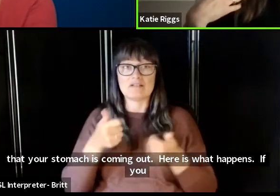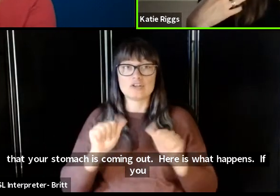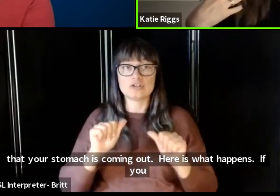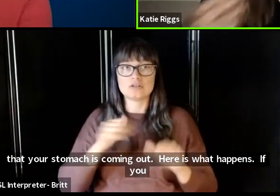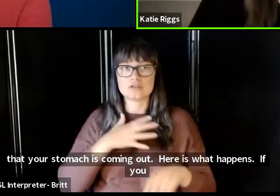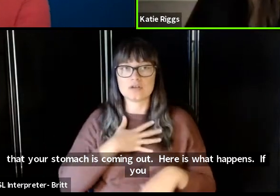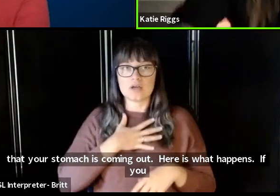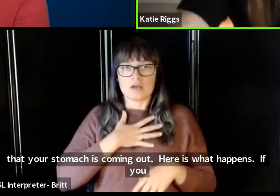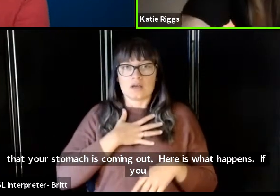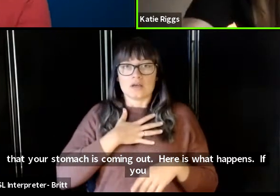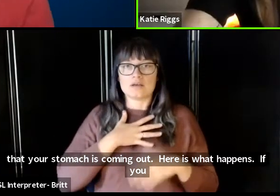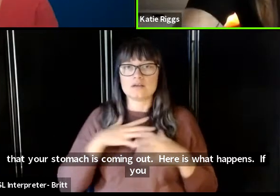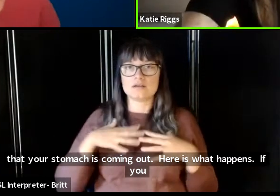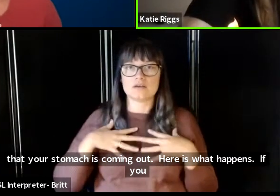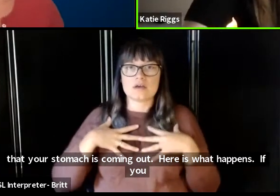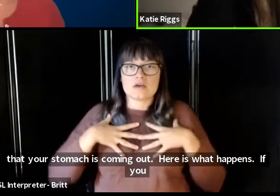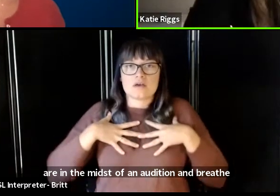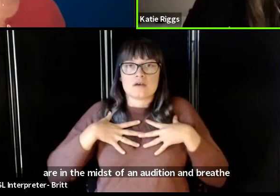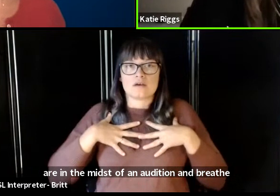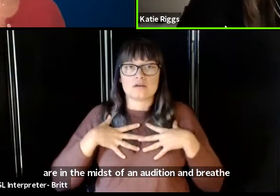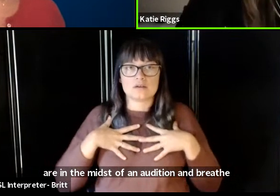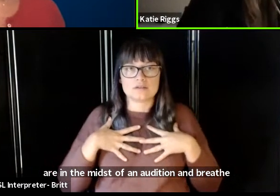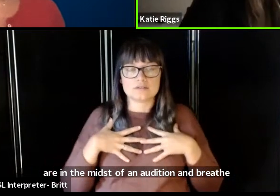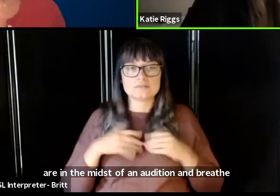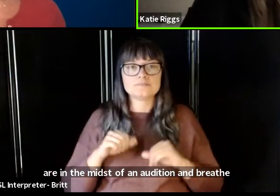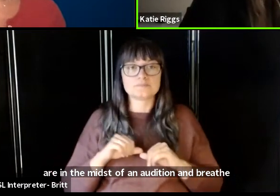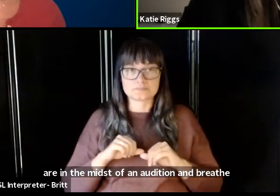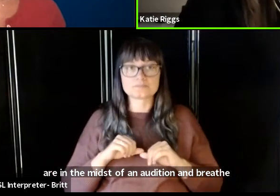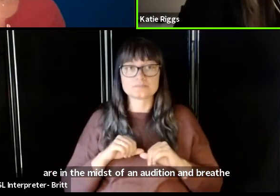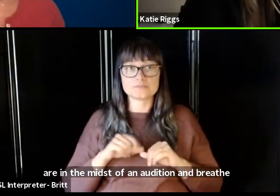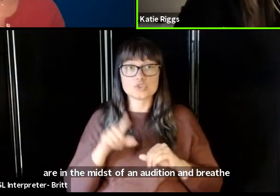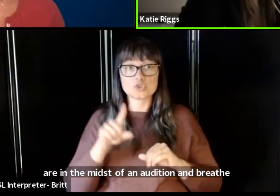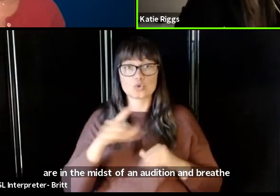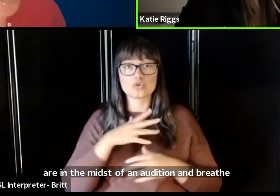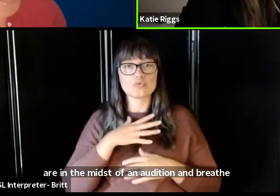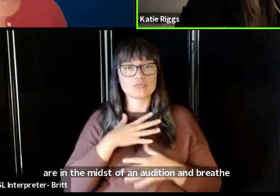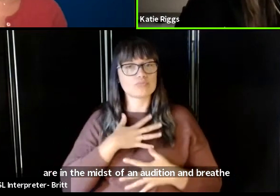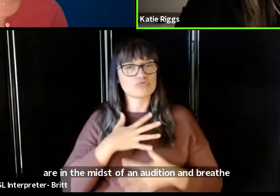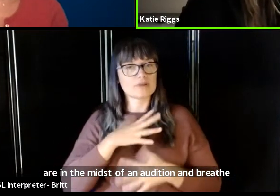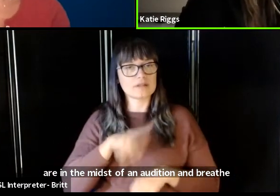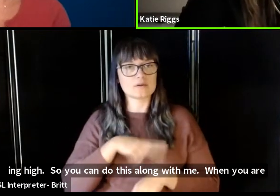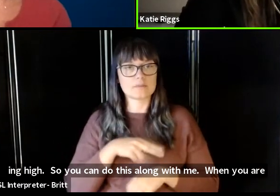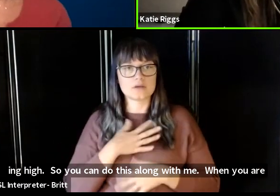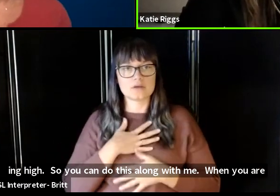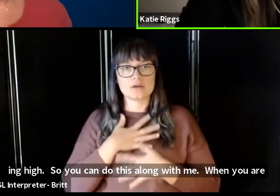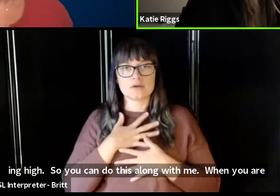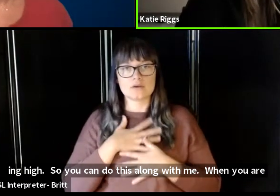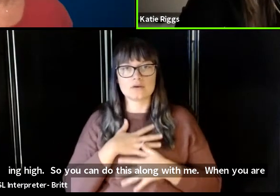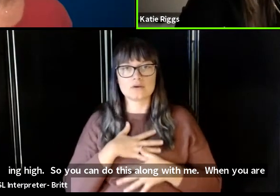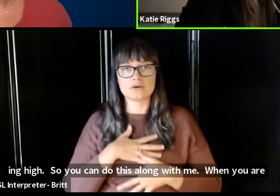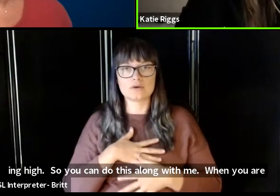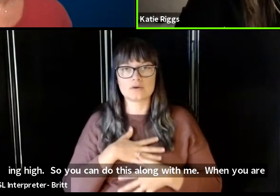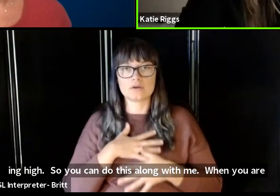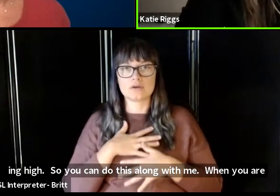going, so you can even do this along with me. When you're breathing normal,